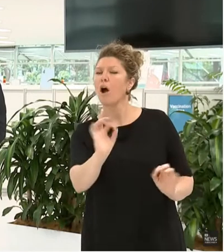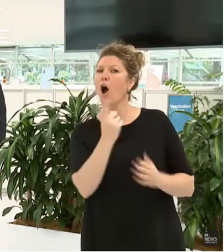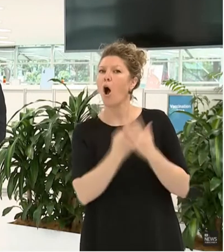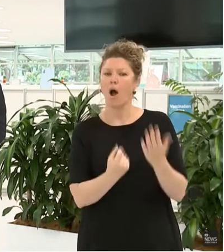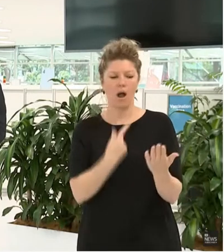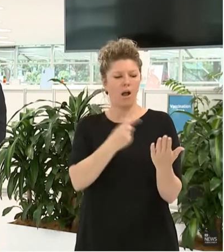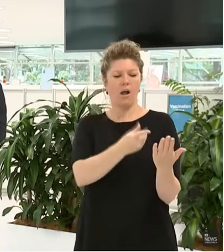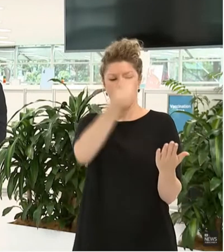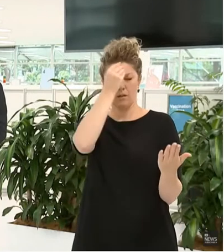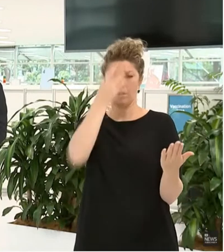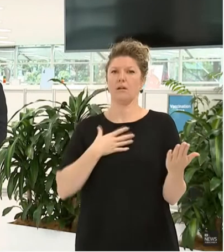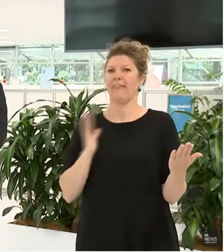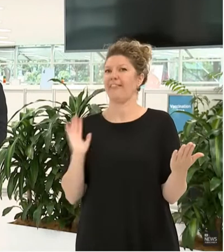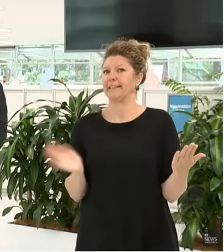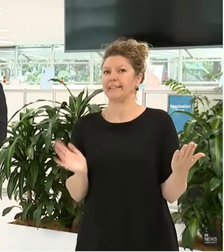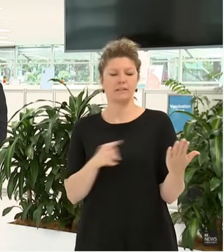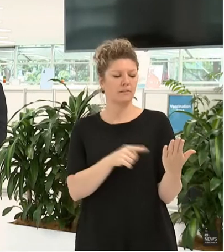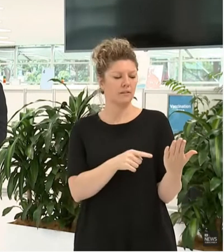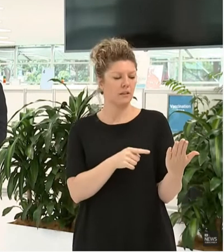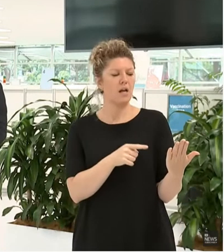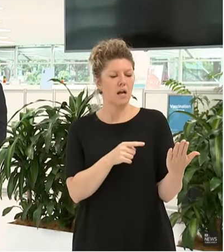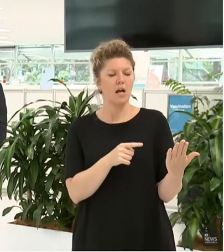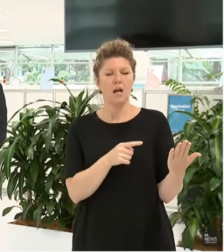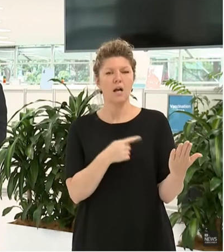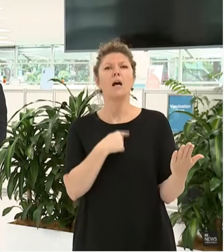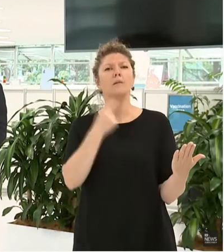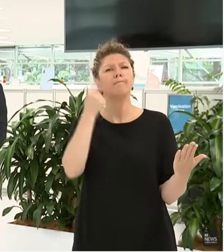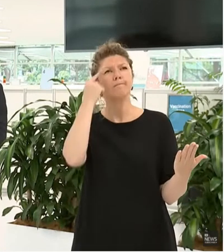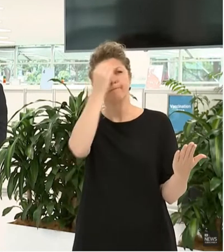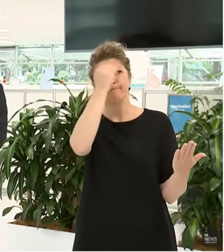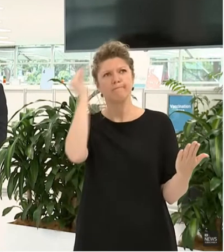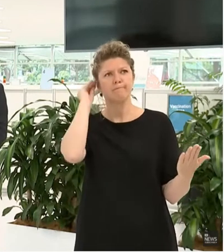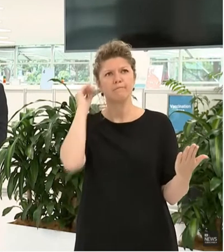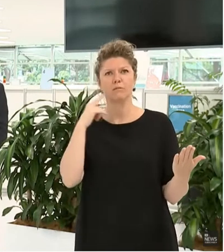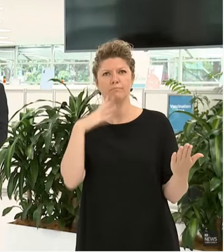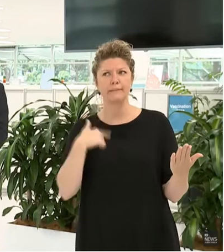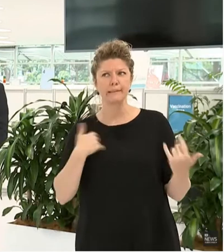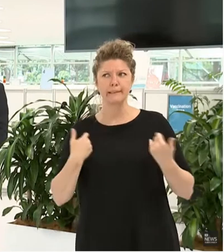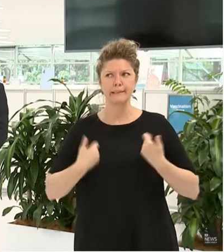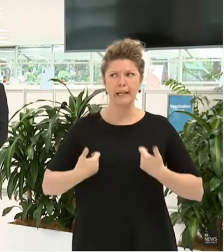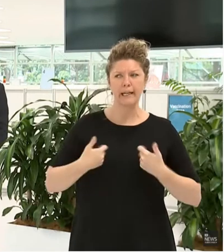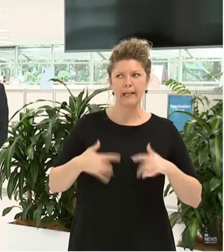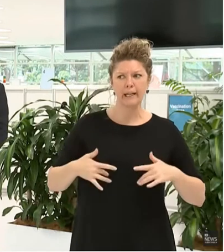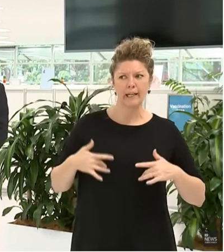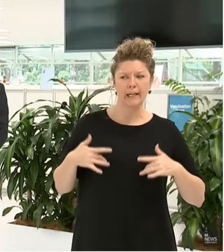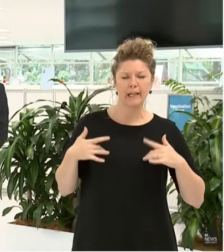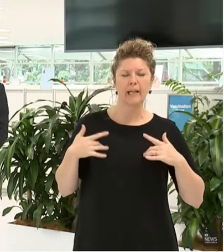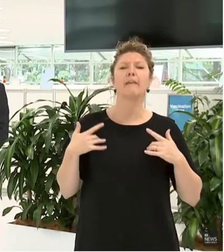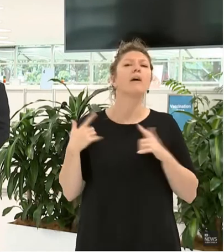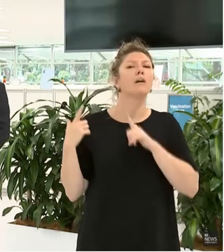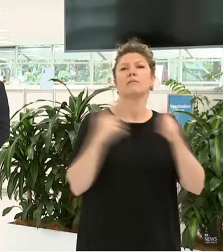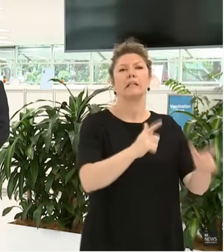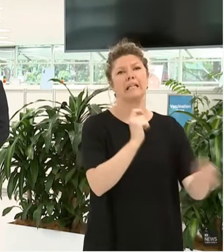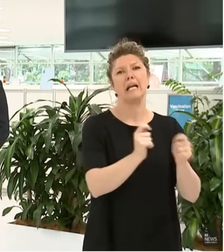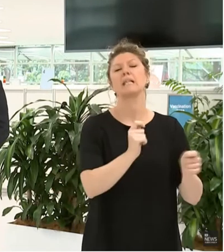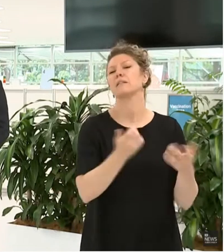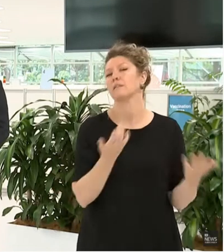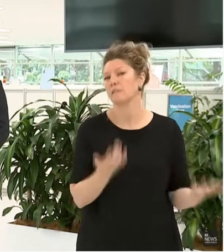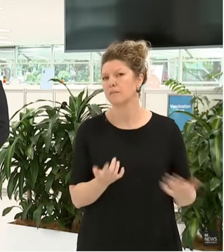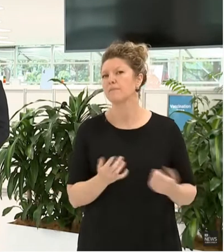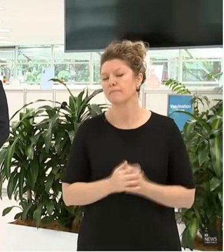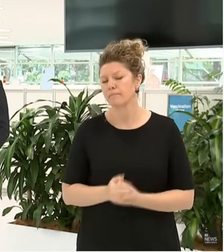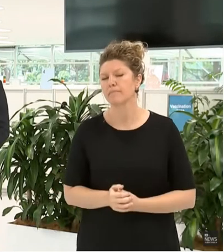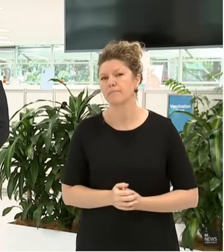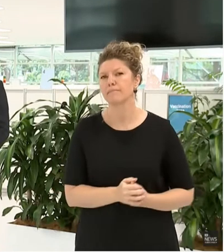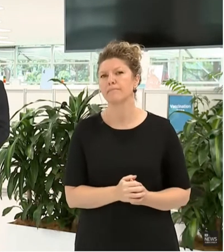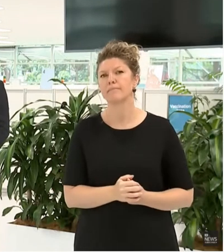So once again, monitor for symptoms. If you feel unwell, then get a test, or if you're directed so by New South Wales Health. So once